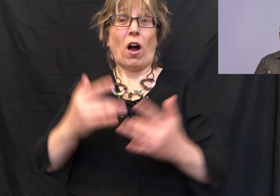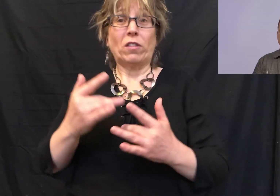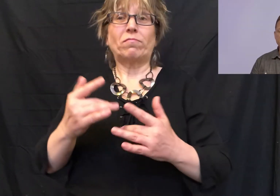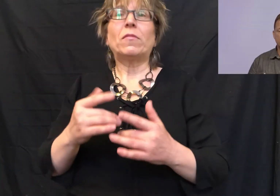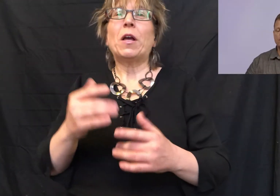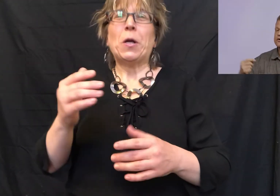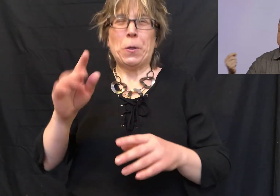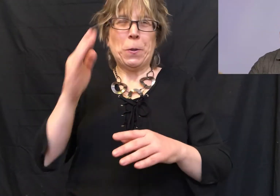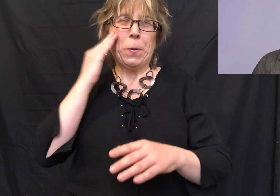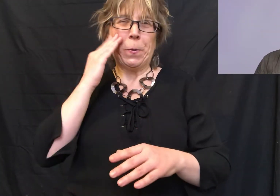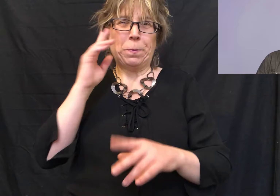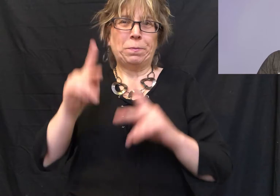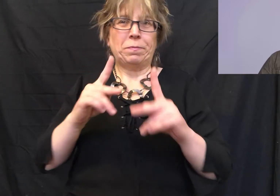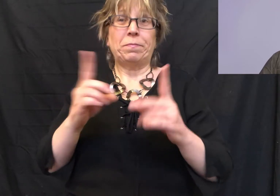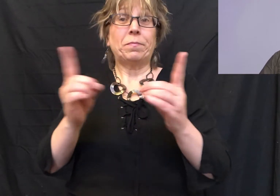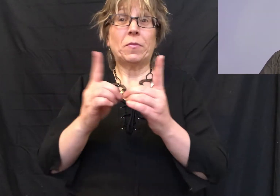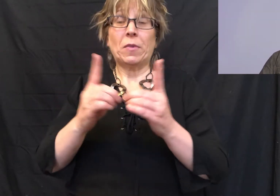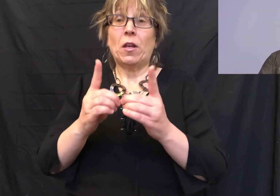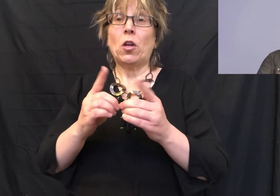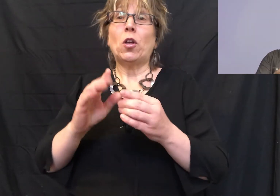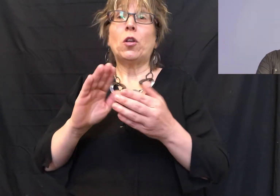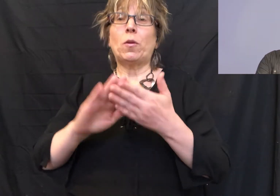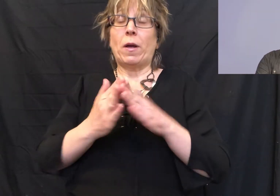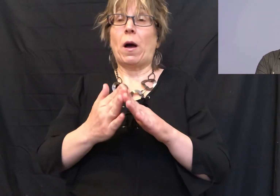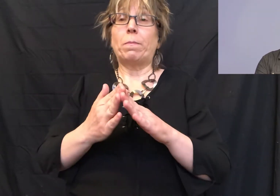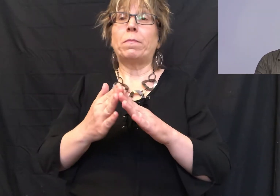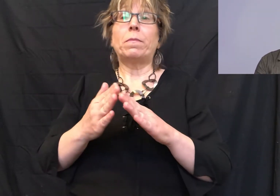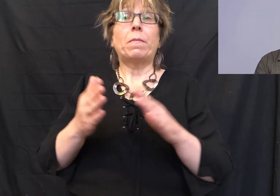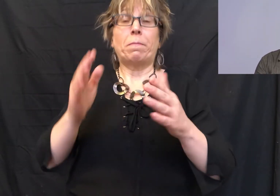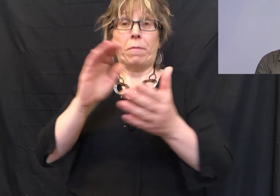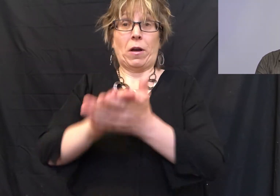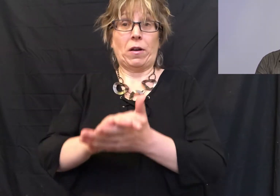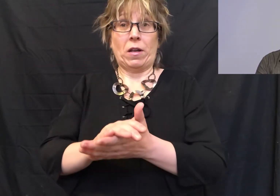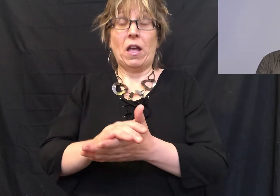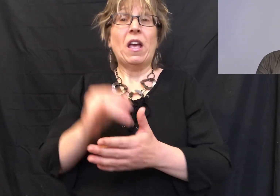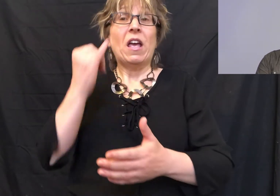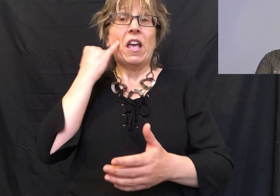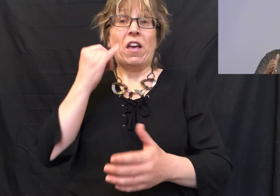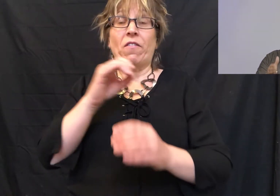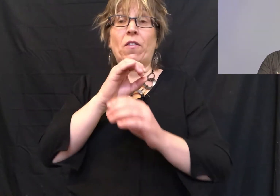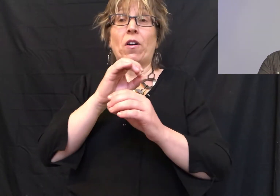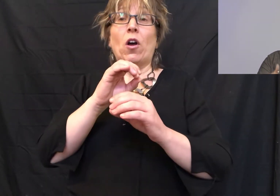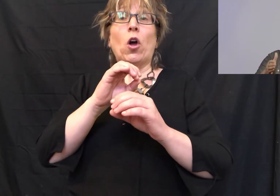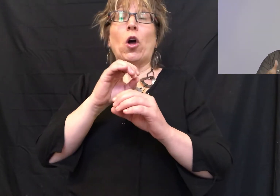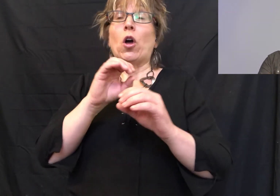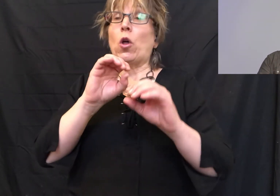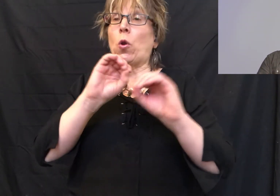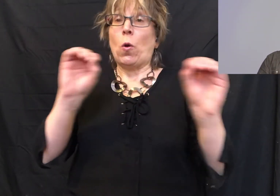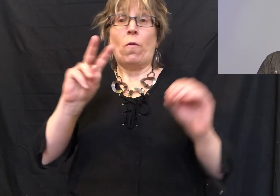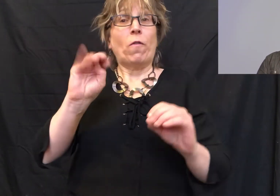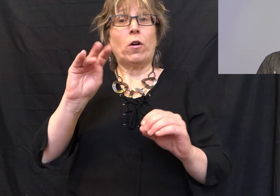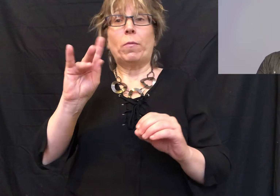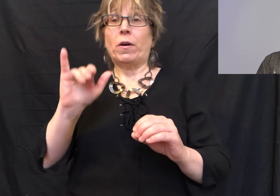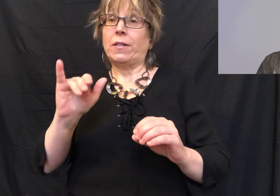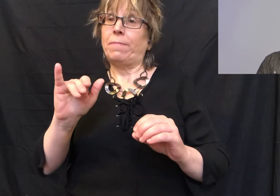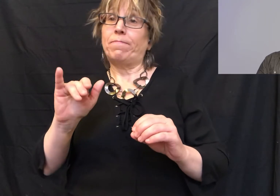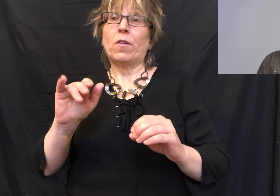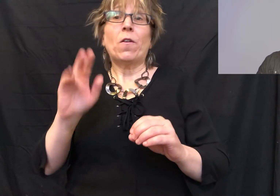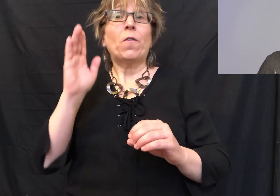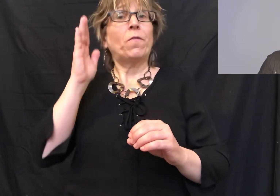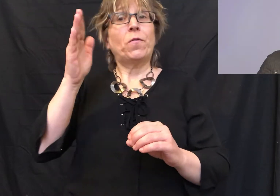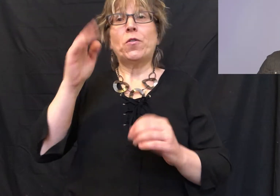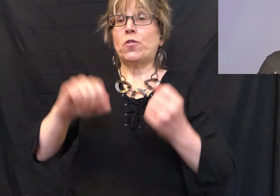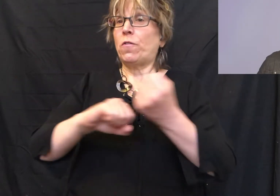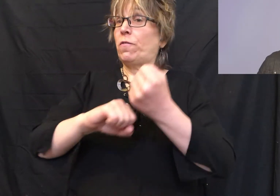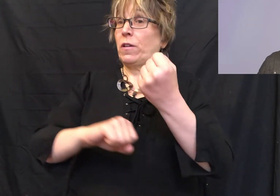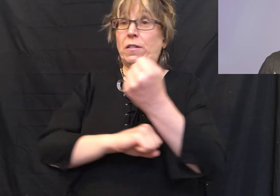of you who are dating or who engaged to get married, there's no future foundation for your marriage without vulnerability. There's